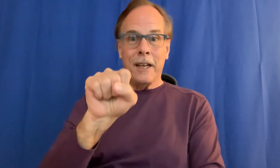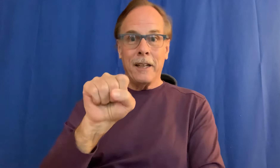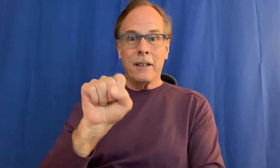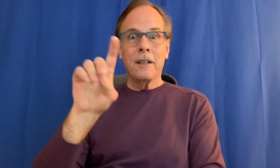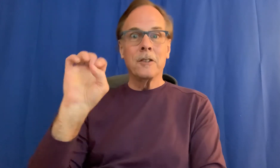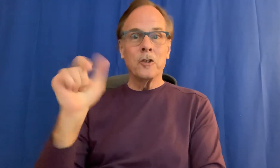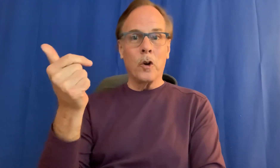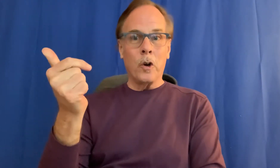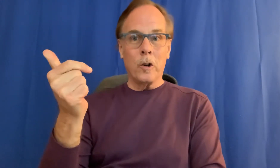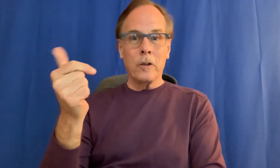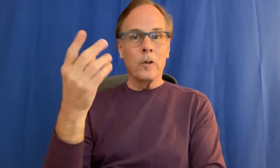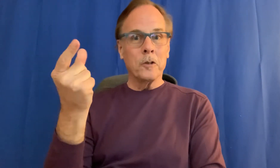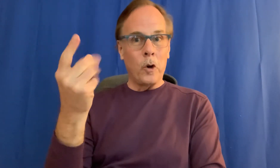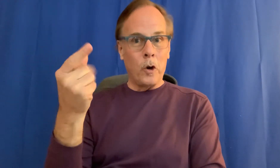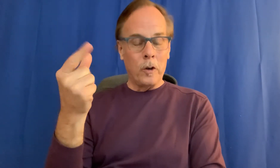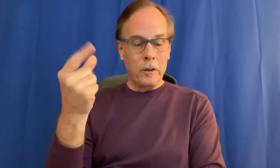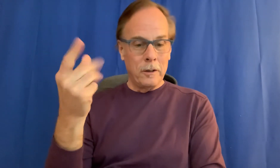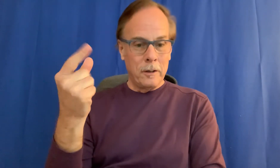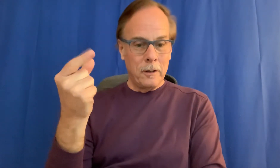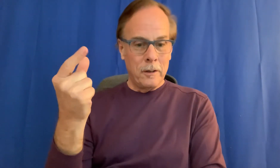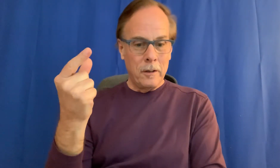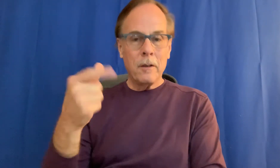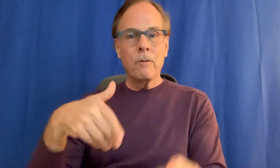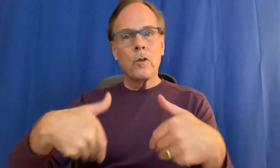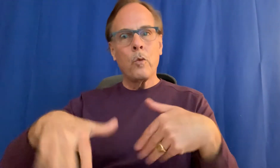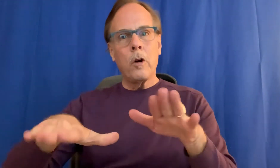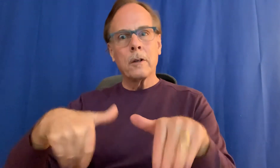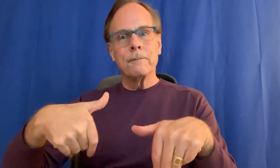take dog for a walk.